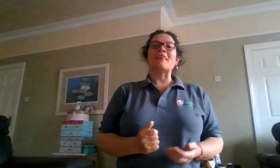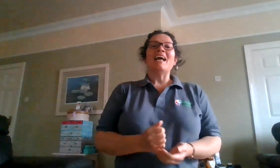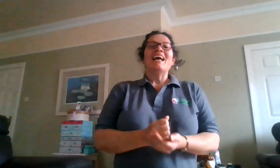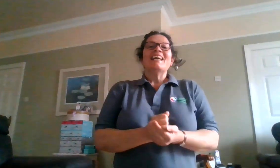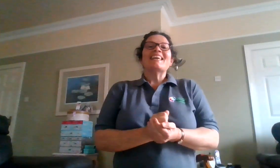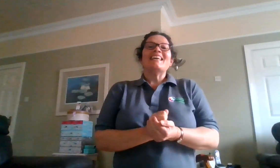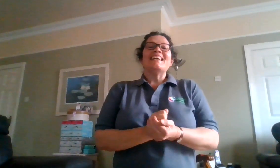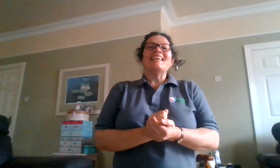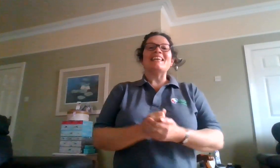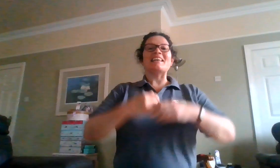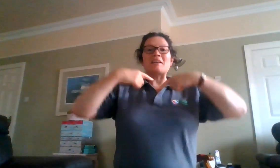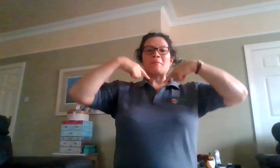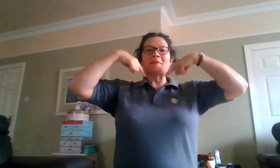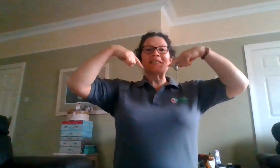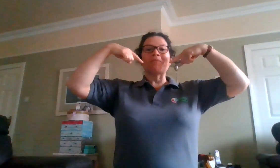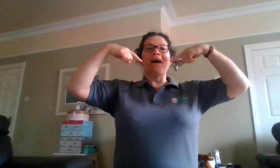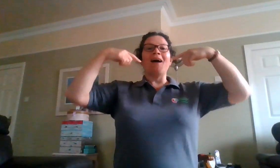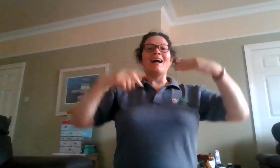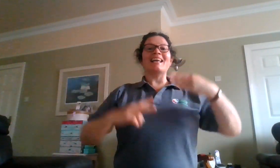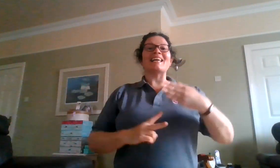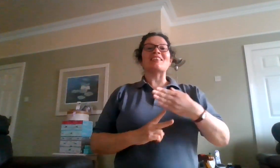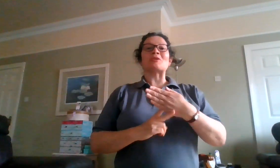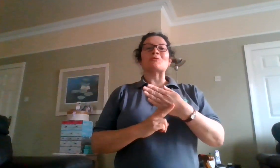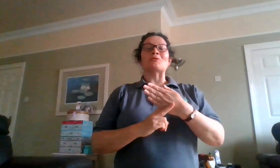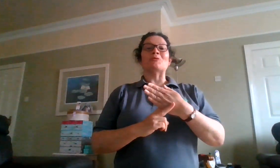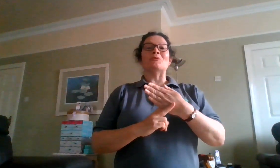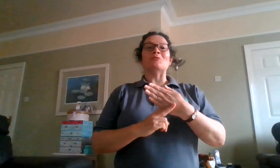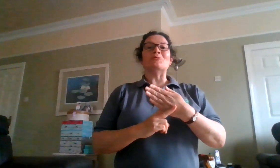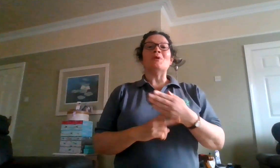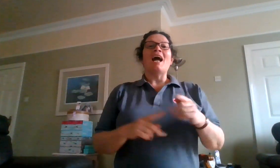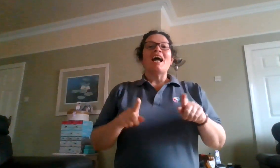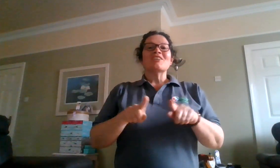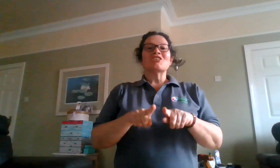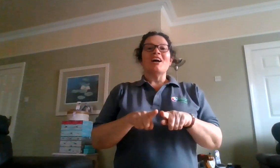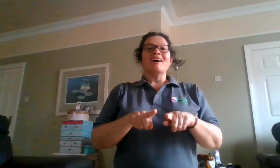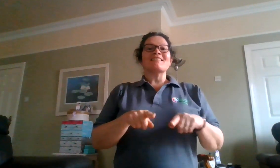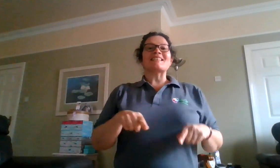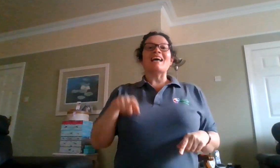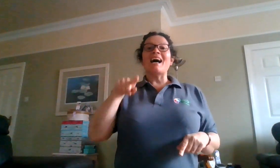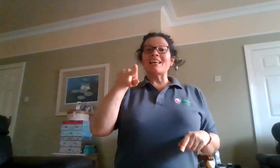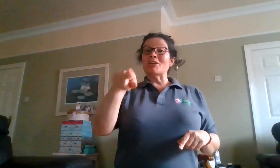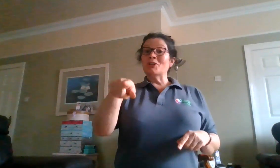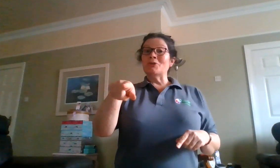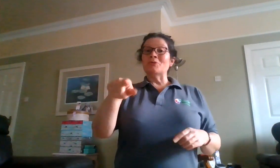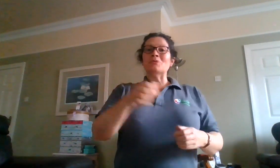Keep smiling through, just like you